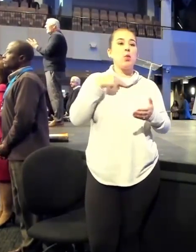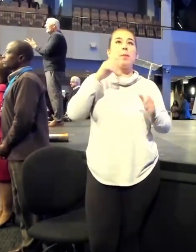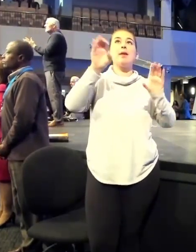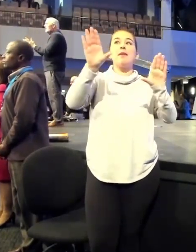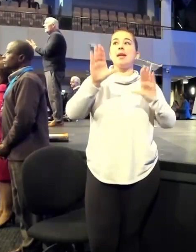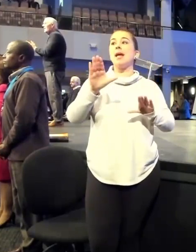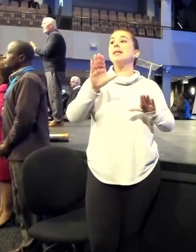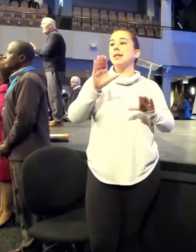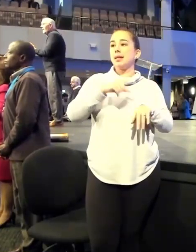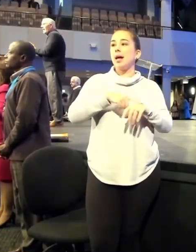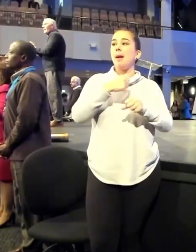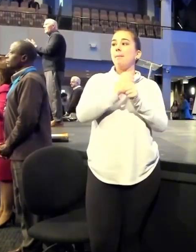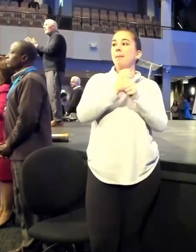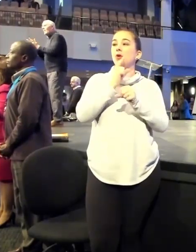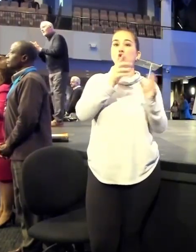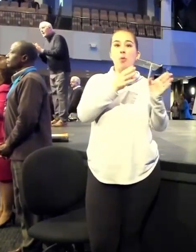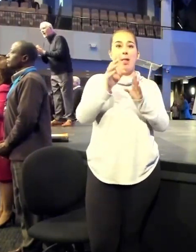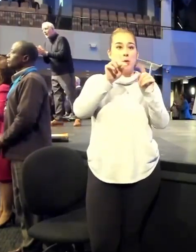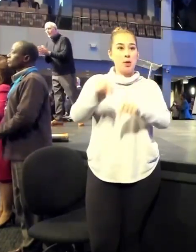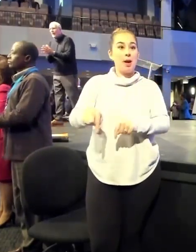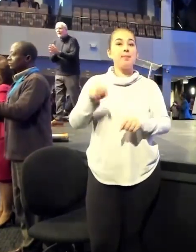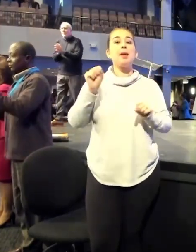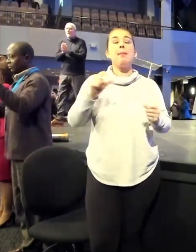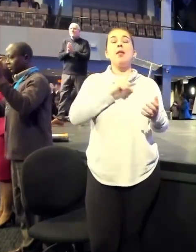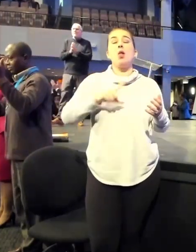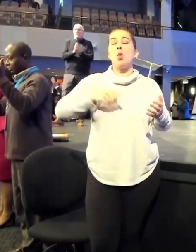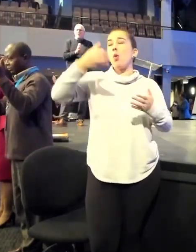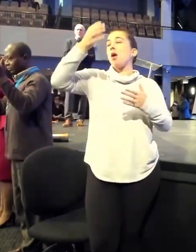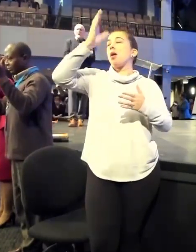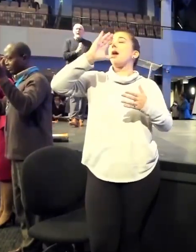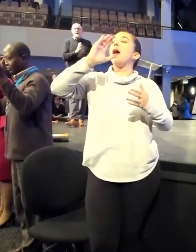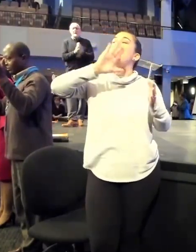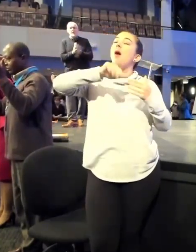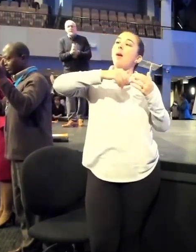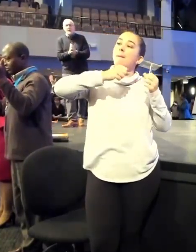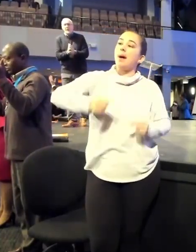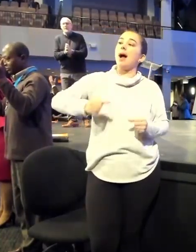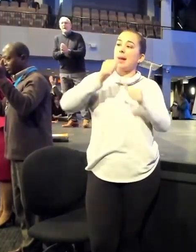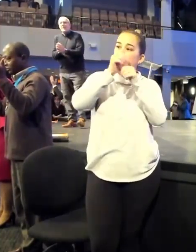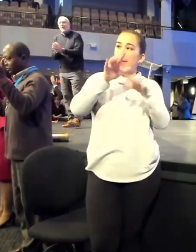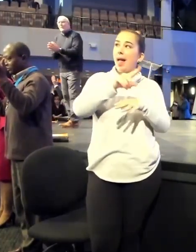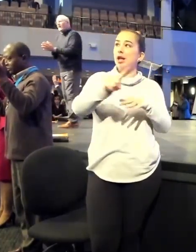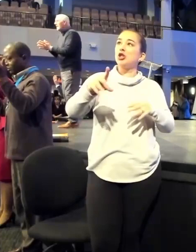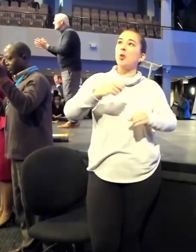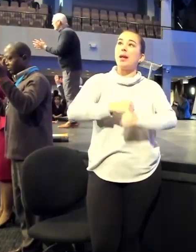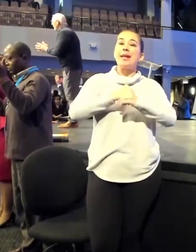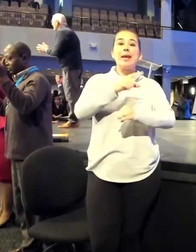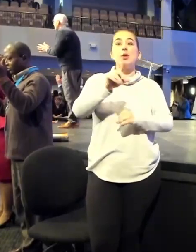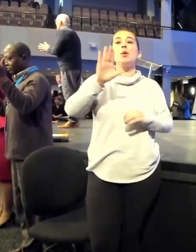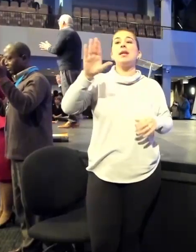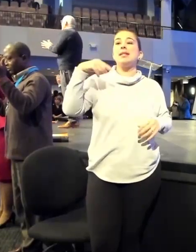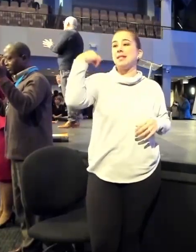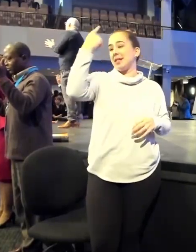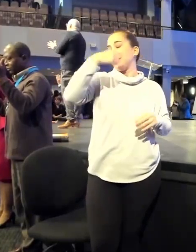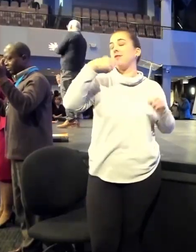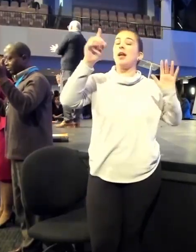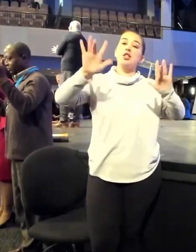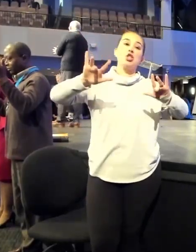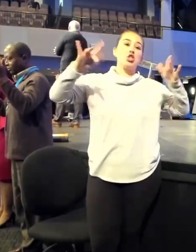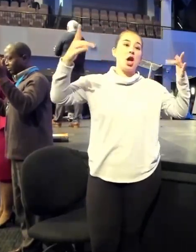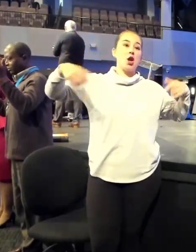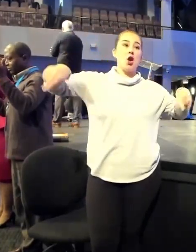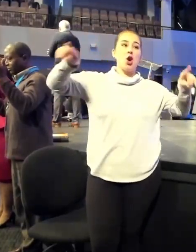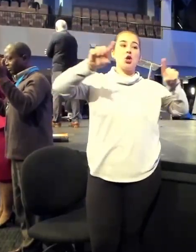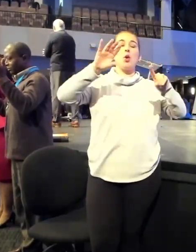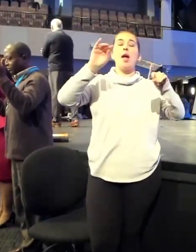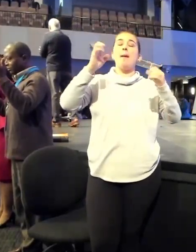time. Make plans to be here. Now may the Lord God Almighty bless you and keep you. May He make His face shine upon you